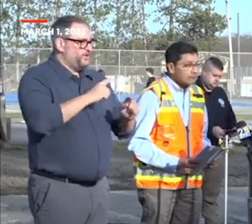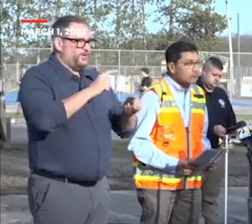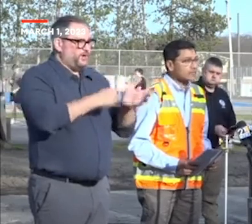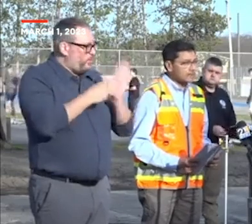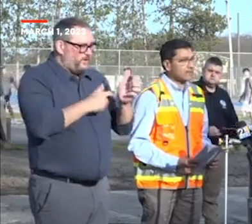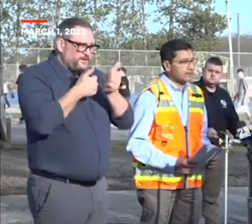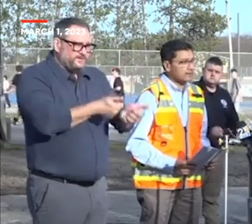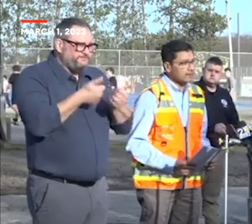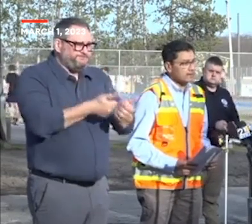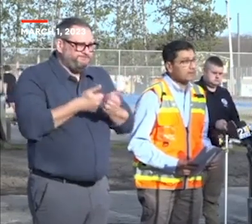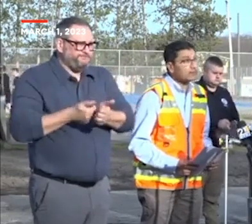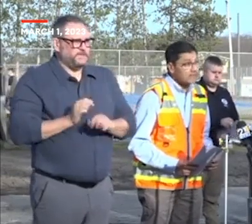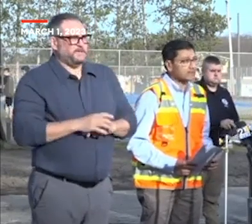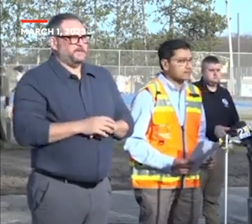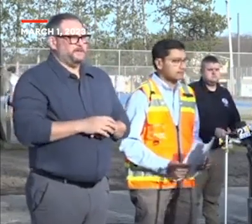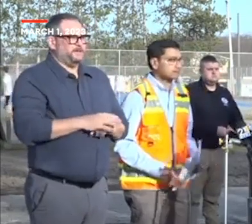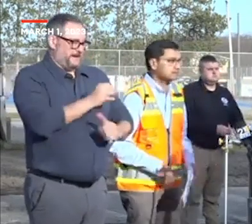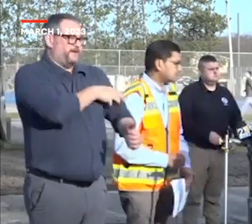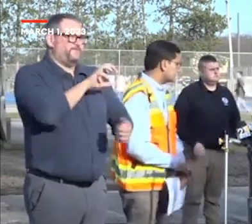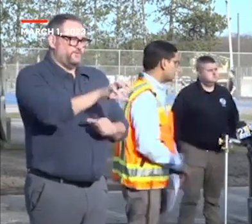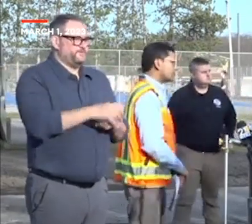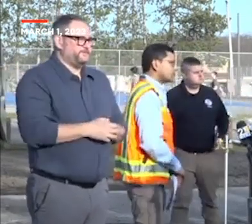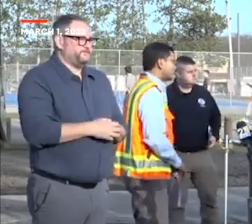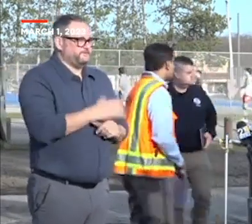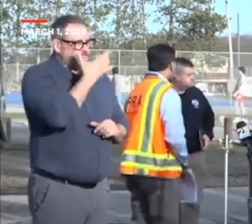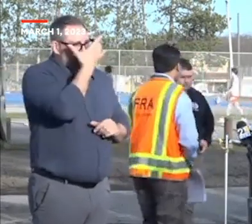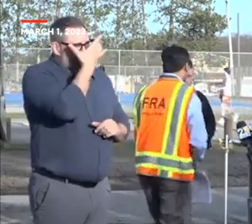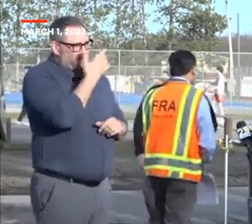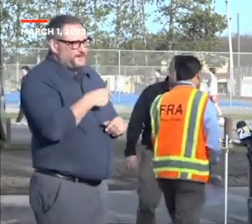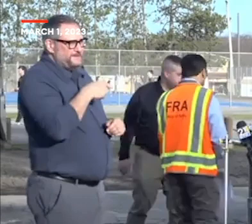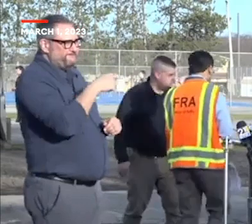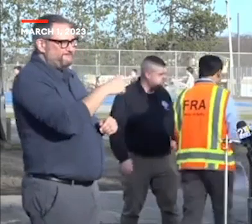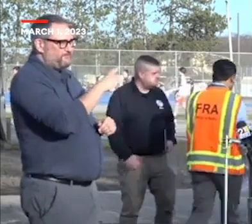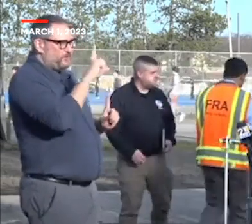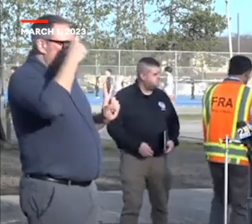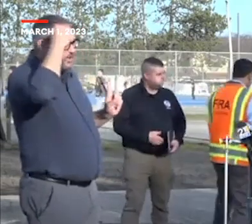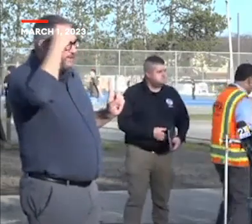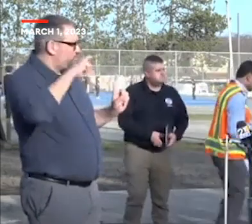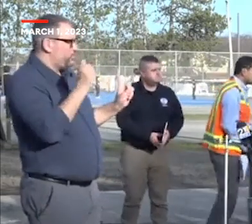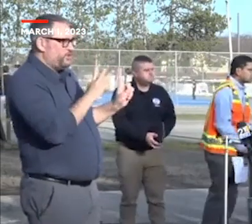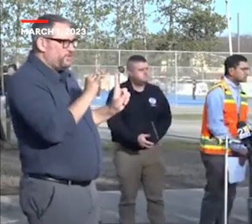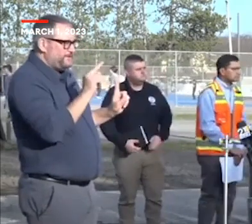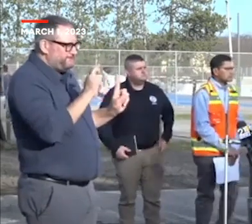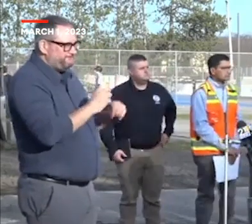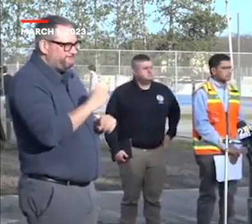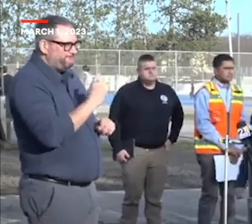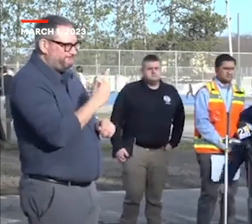and enforcement and compliance. Governor DeWine, if I may, sir. Thank you.